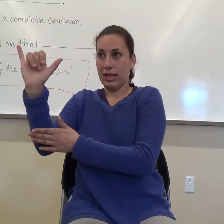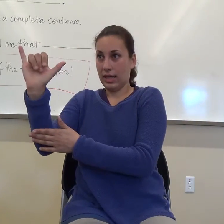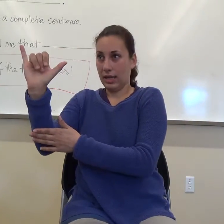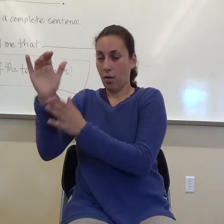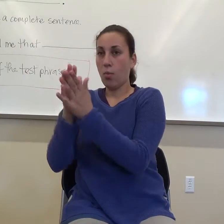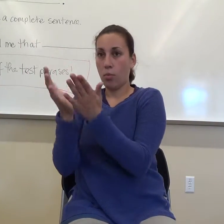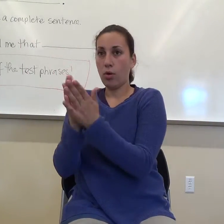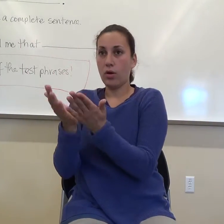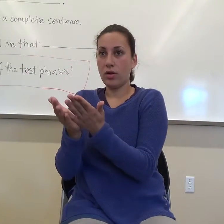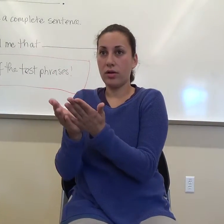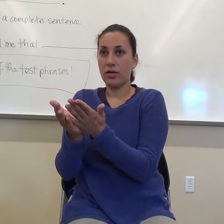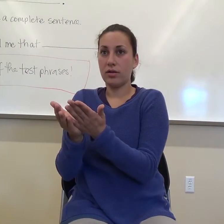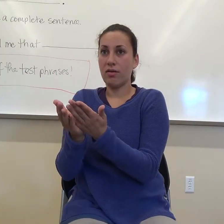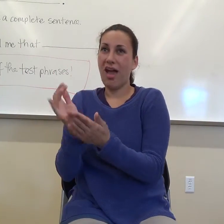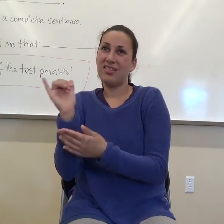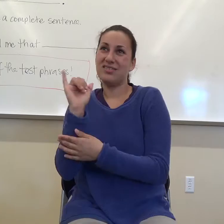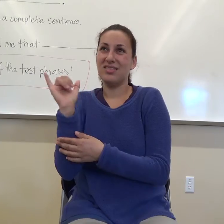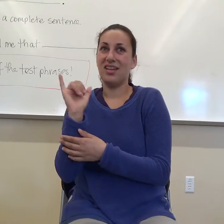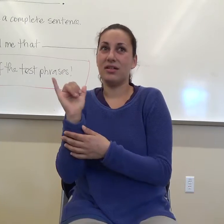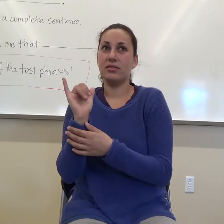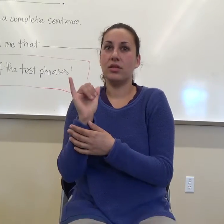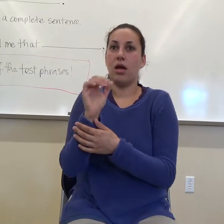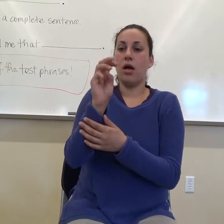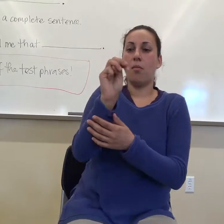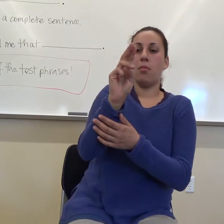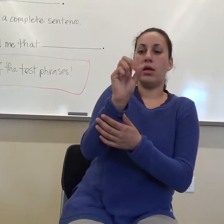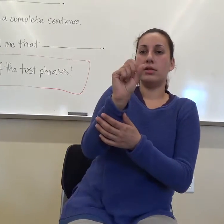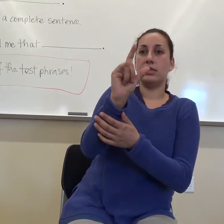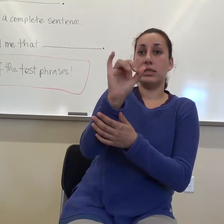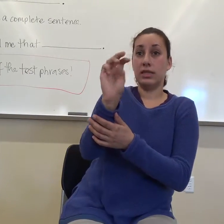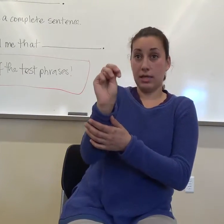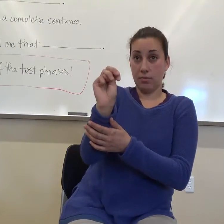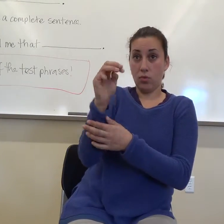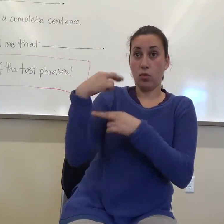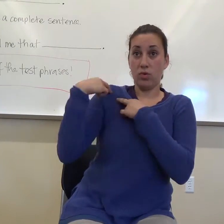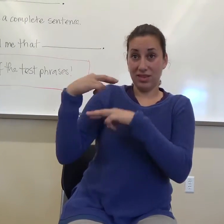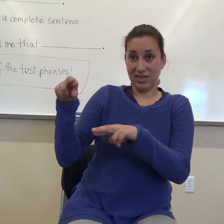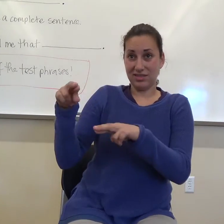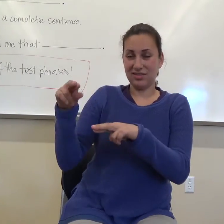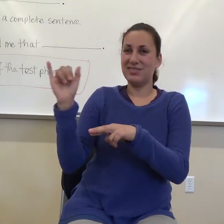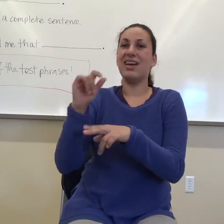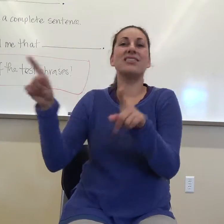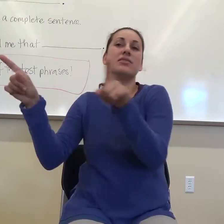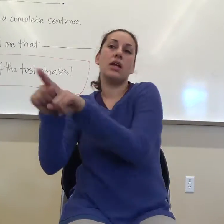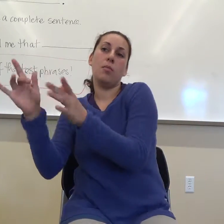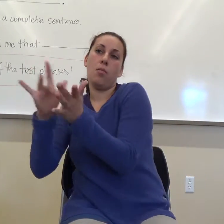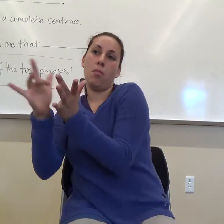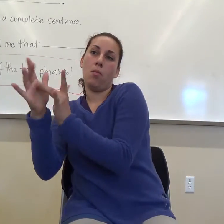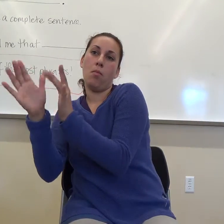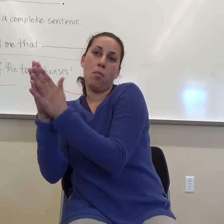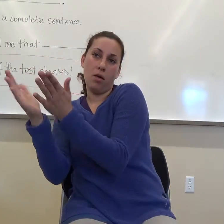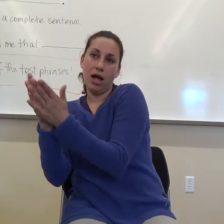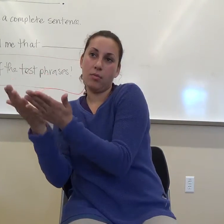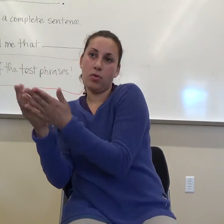Yeah, it's the Muslim religion's equivalent of the Bible. It's